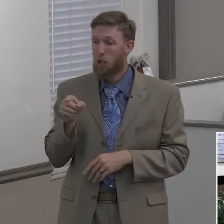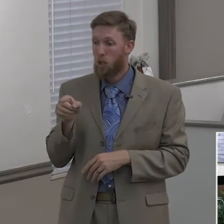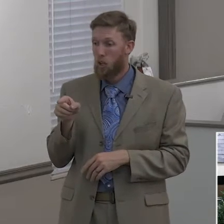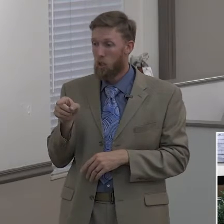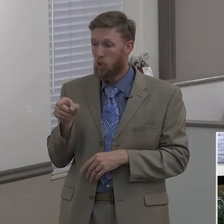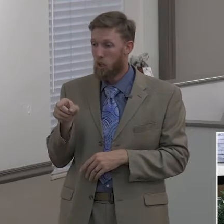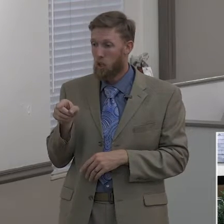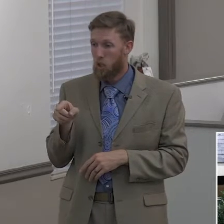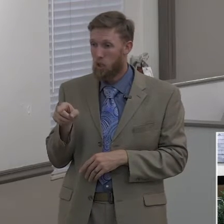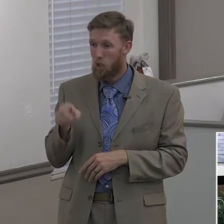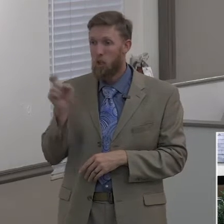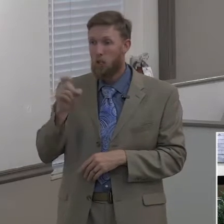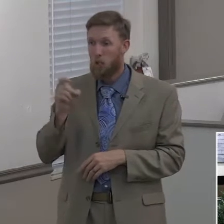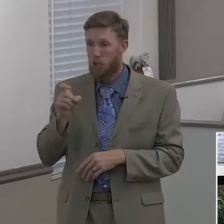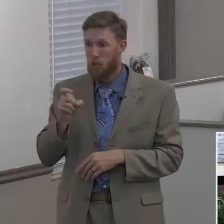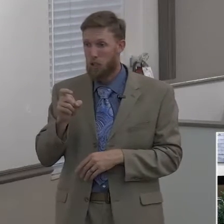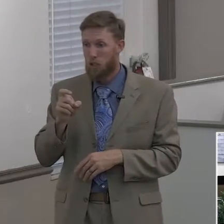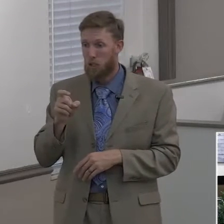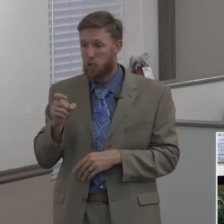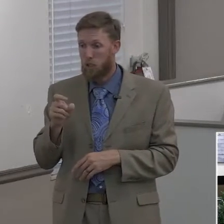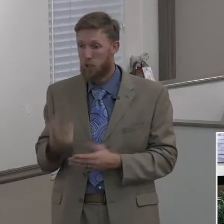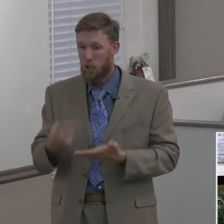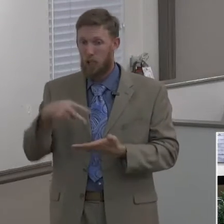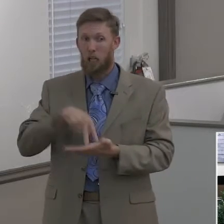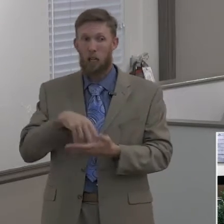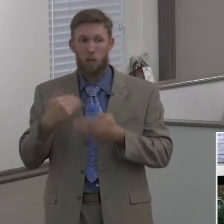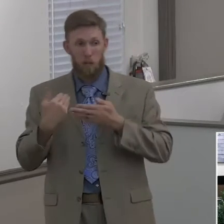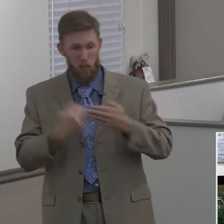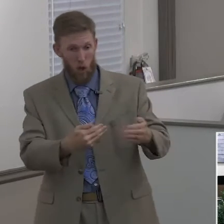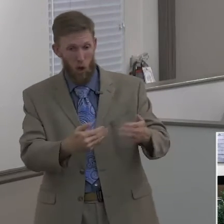today, you better get off your blessed assurance and get over there and do that.